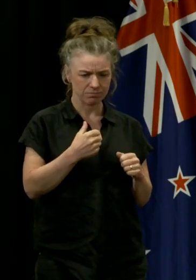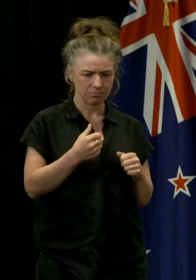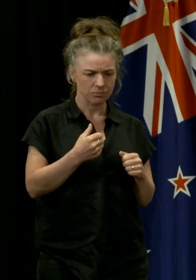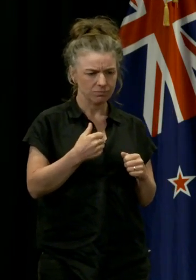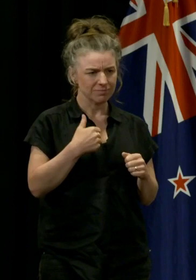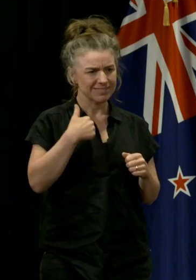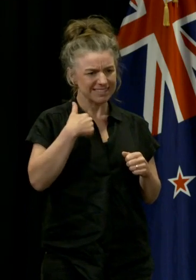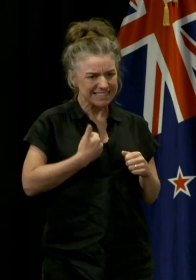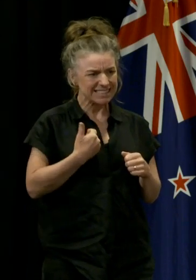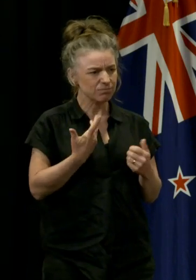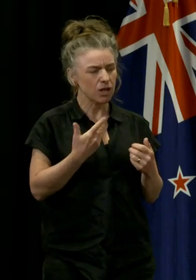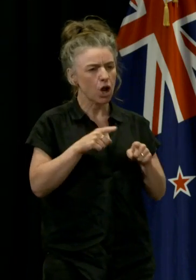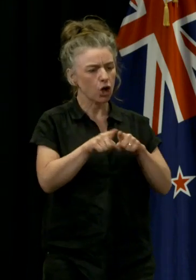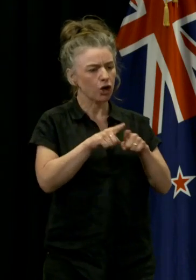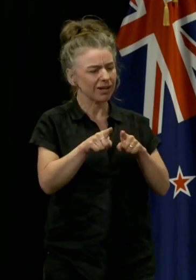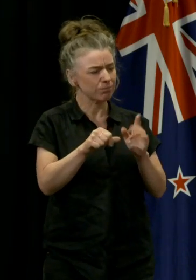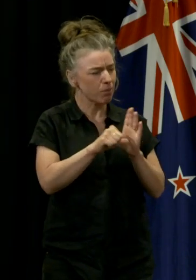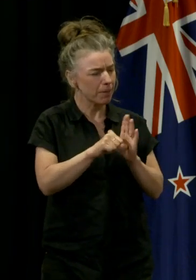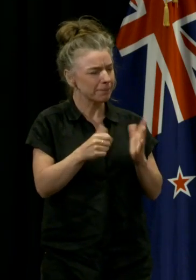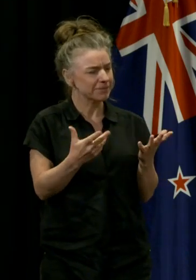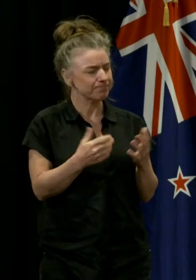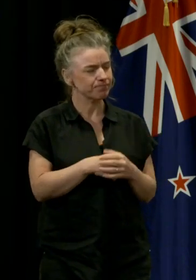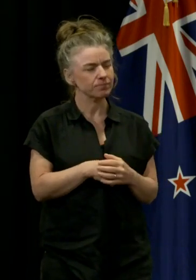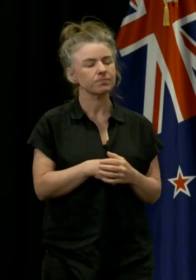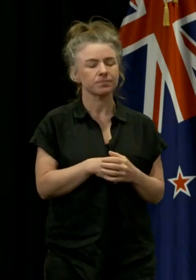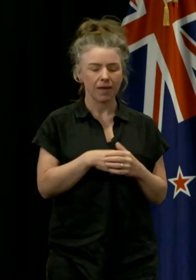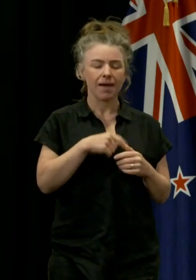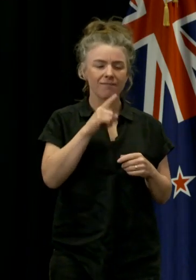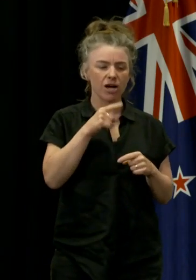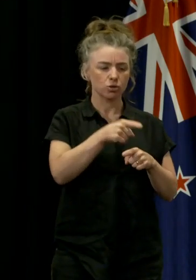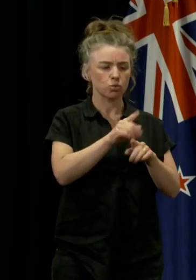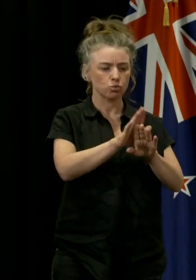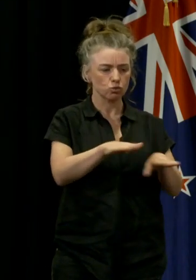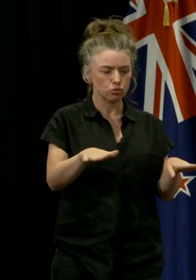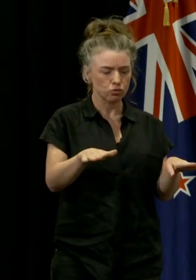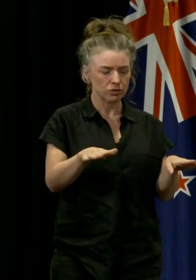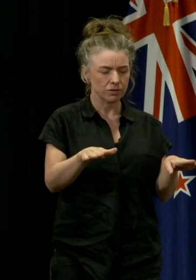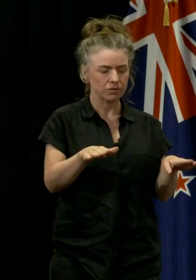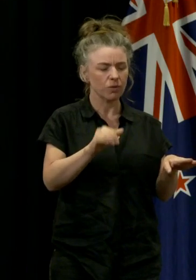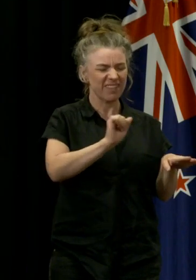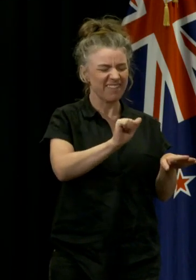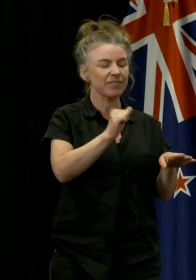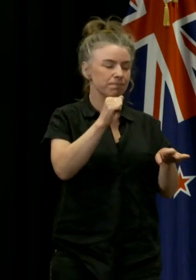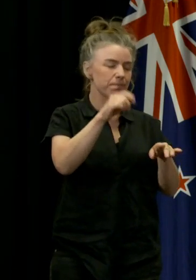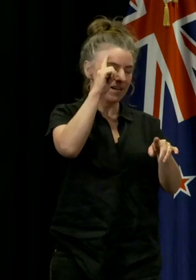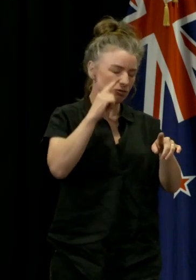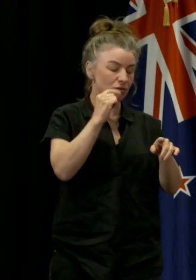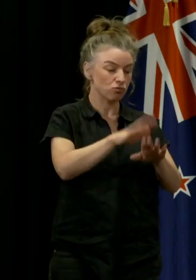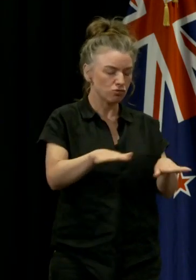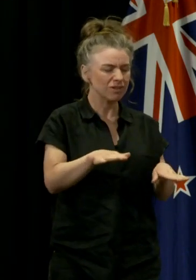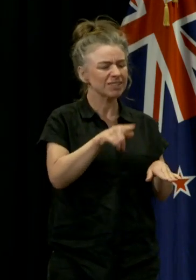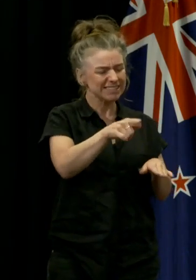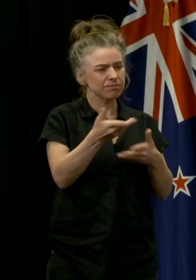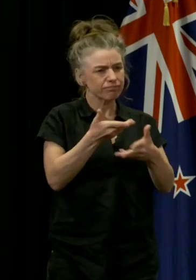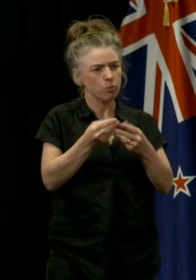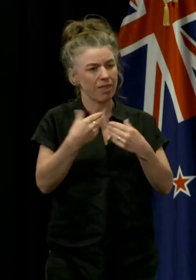them? My advice to families who have children who have learning difficulties is to continue talking to their schools, to continue to talking to the